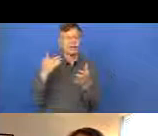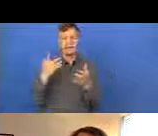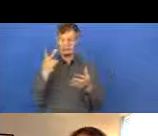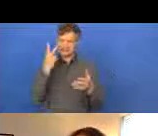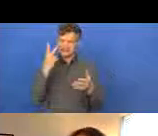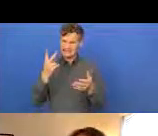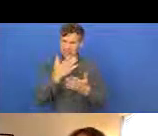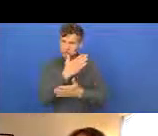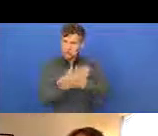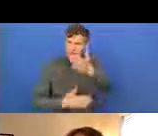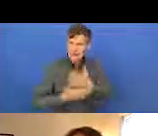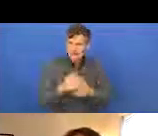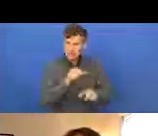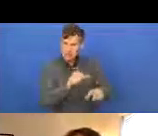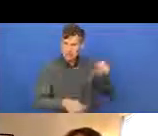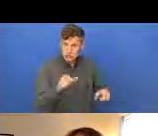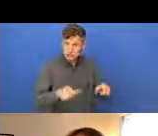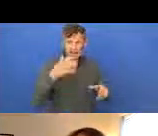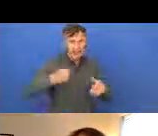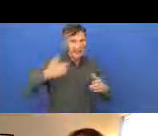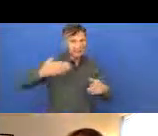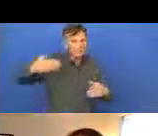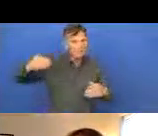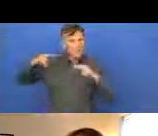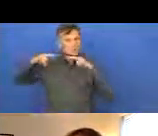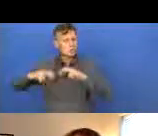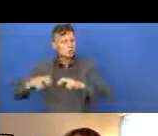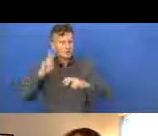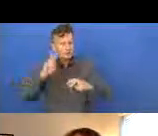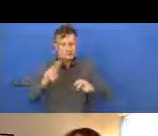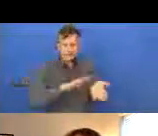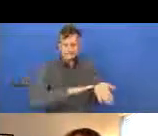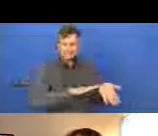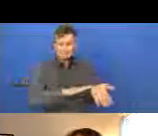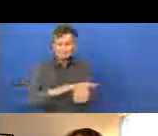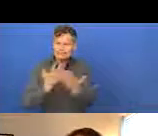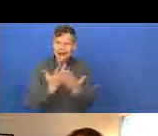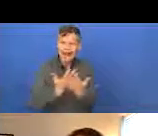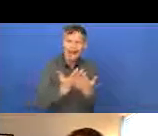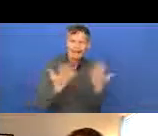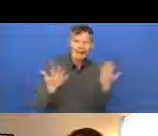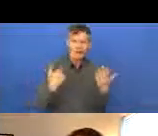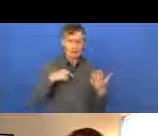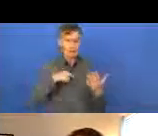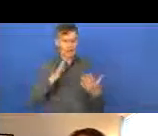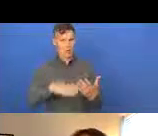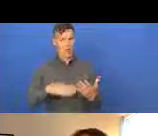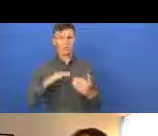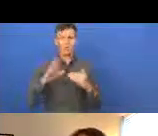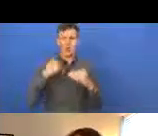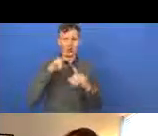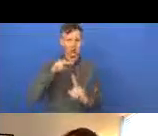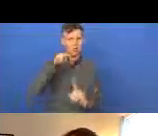we had intentionally adopted an intersectional lens and analyzed the ways in which socio-demographic and environmental factors such as